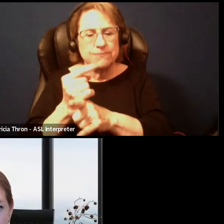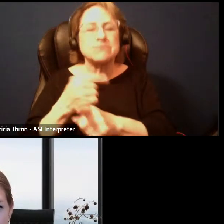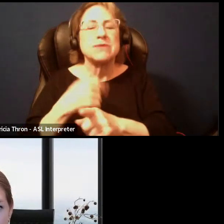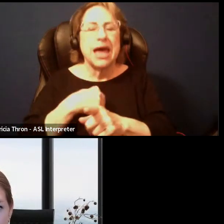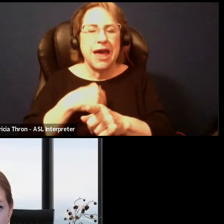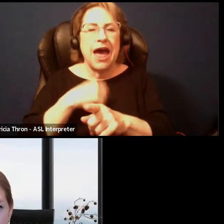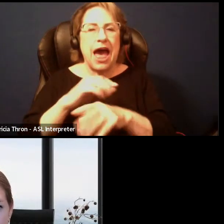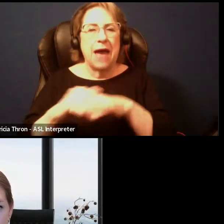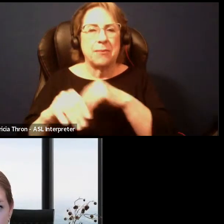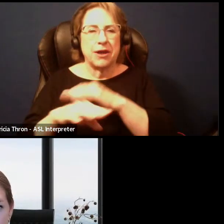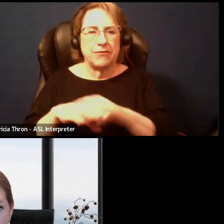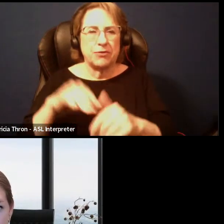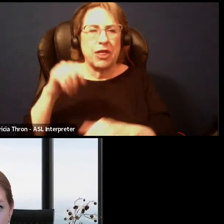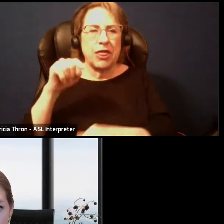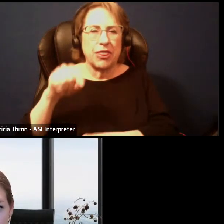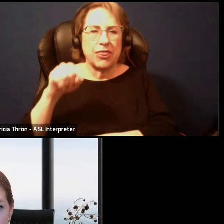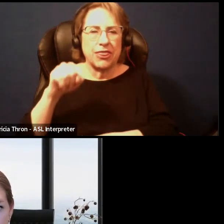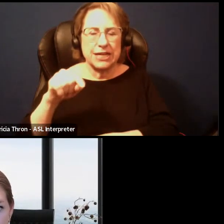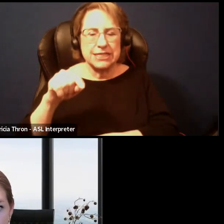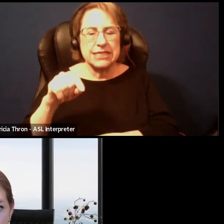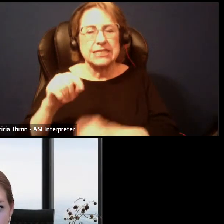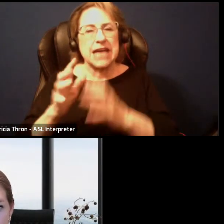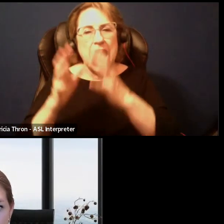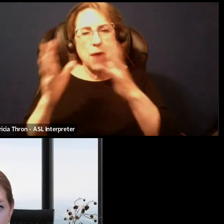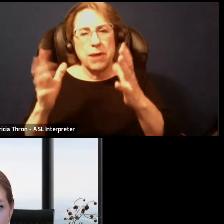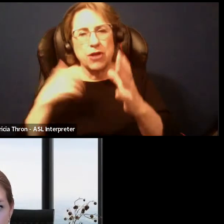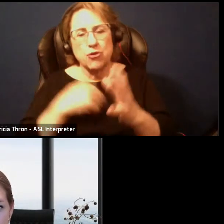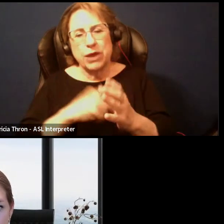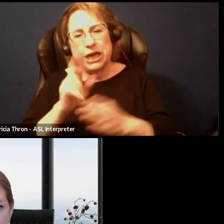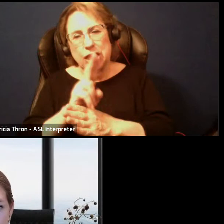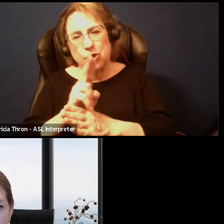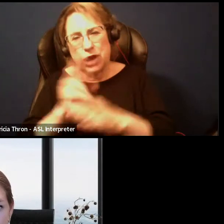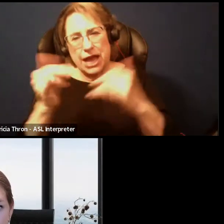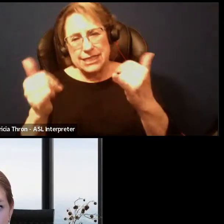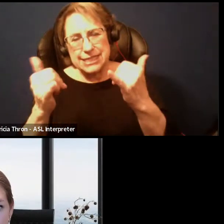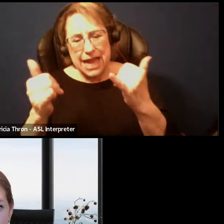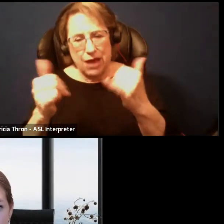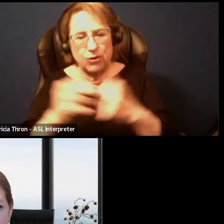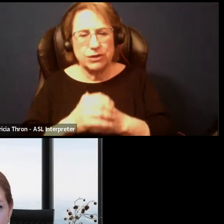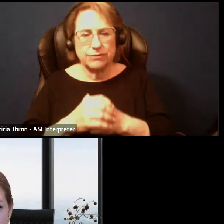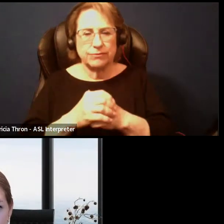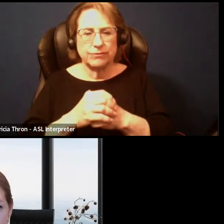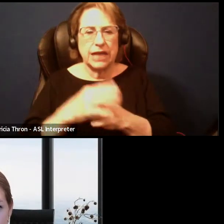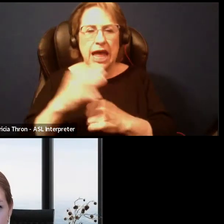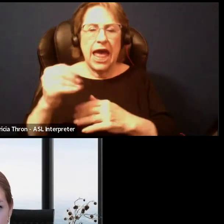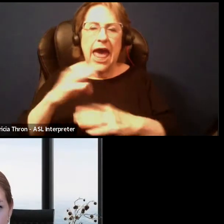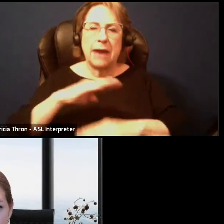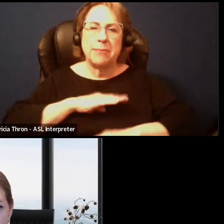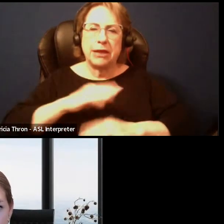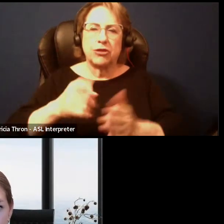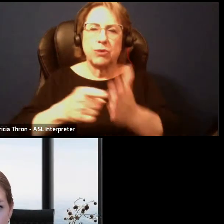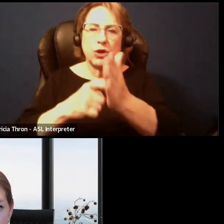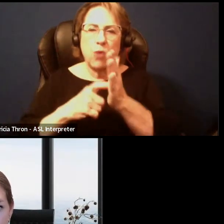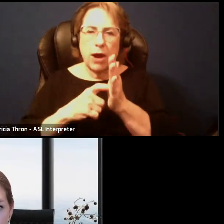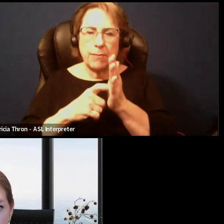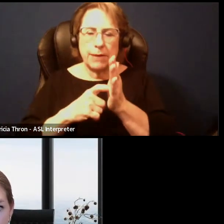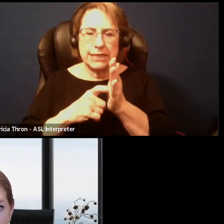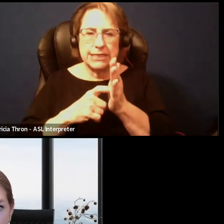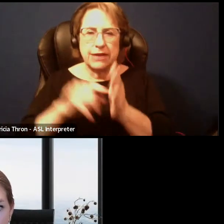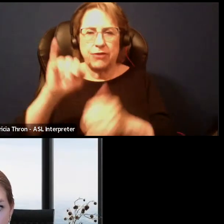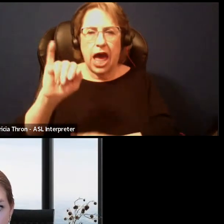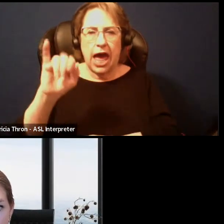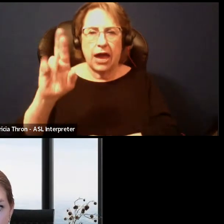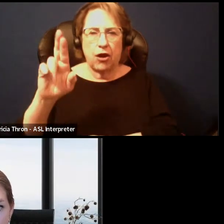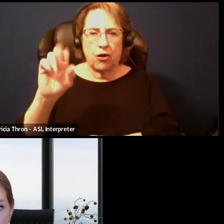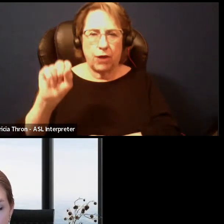is about the amount that we can go out for now, and really meet those requirements of the IRS in